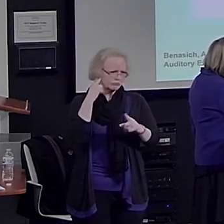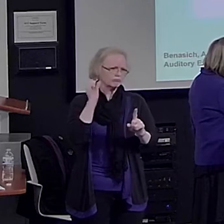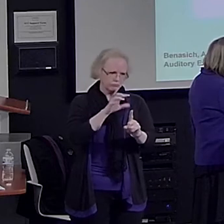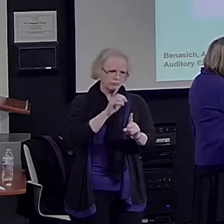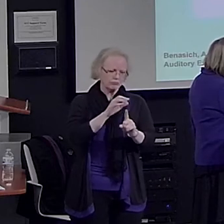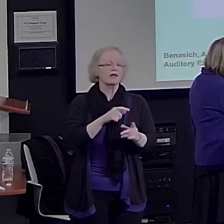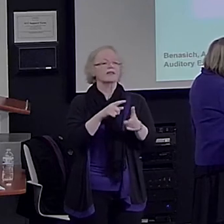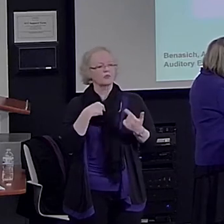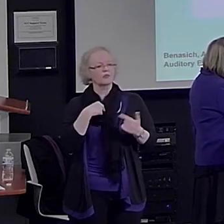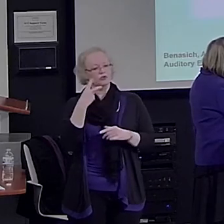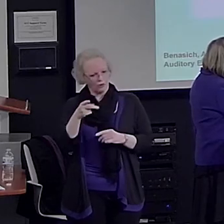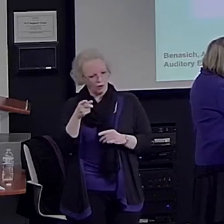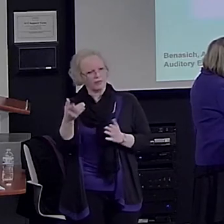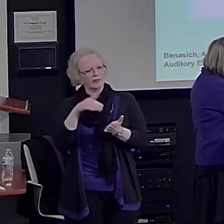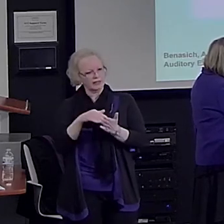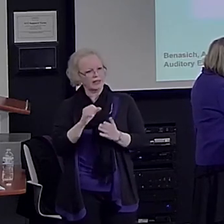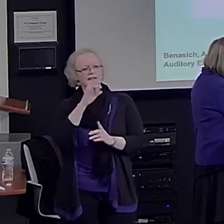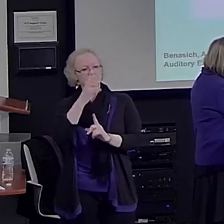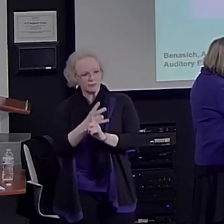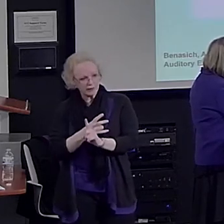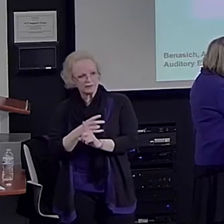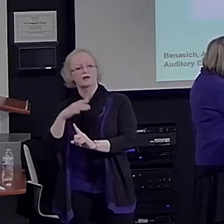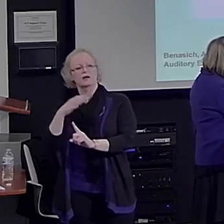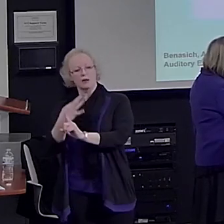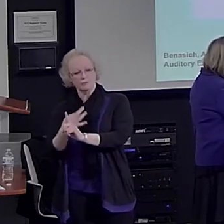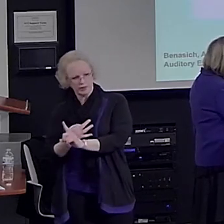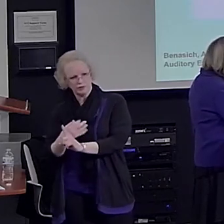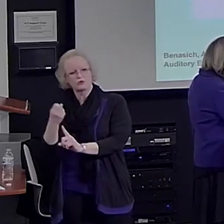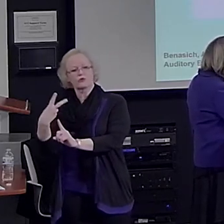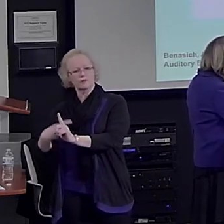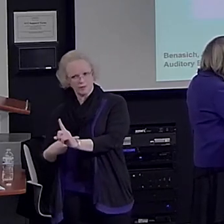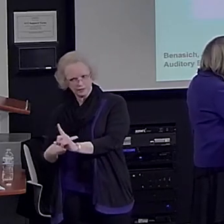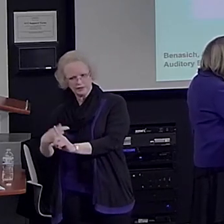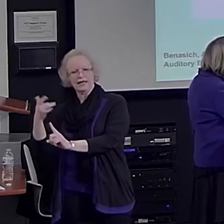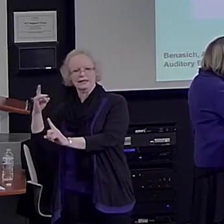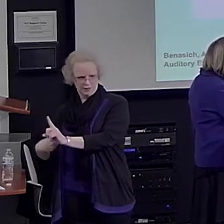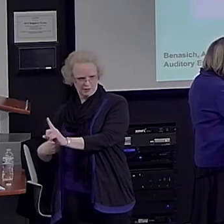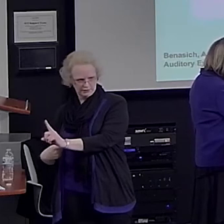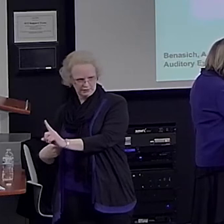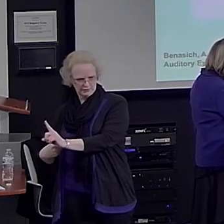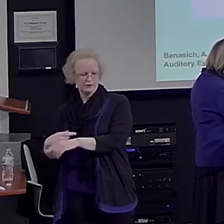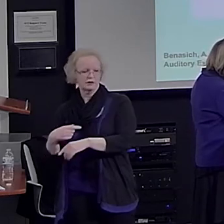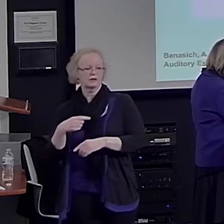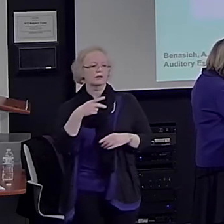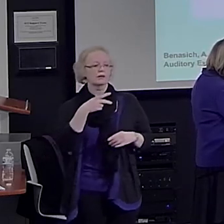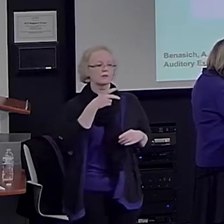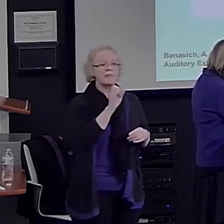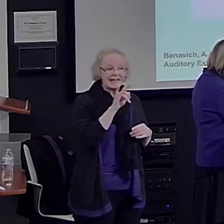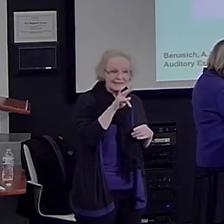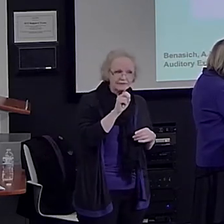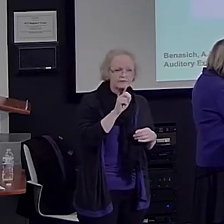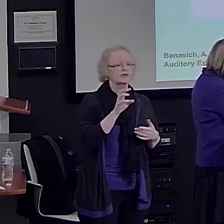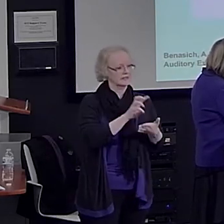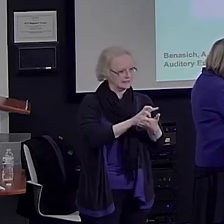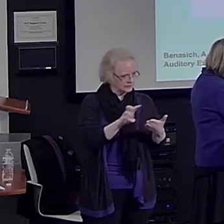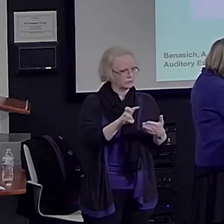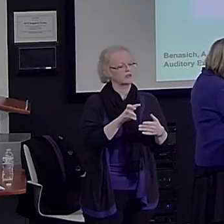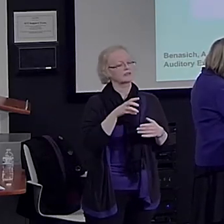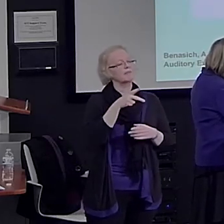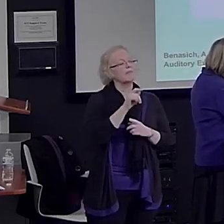we saw them at seven nine um twelve and eighteen months passive six weeks of passive training